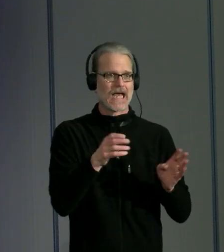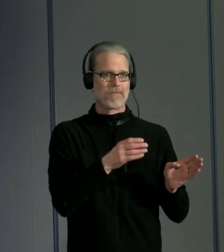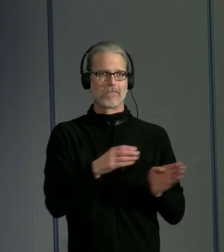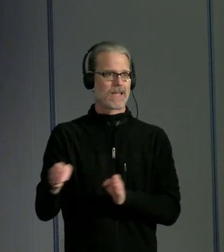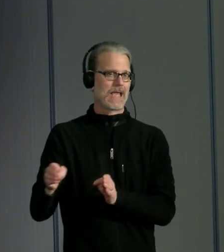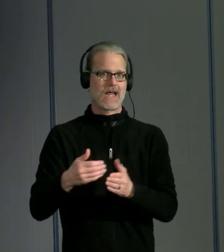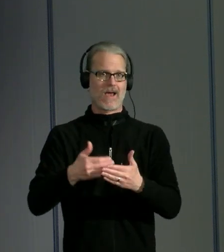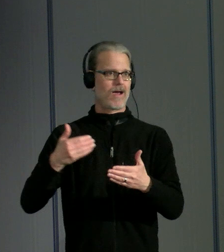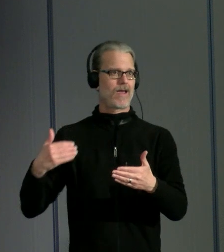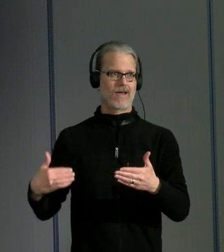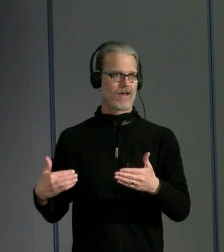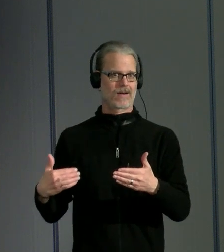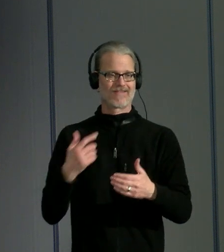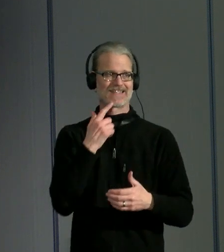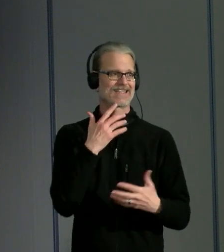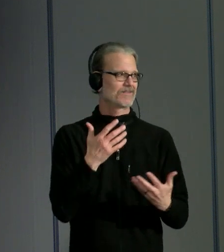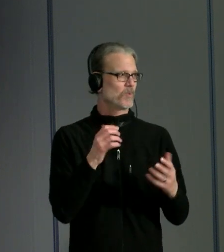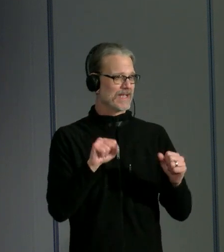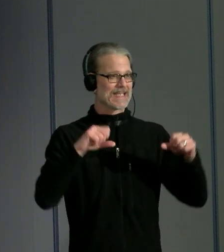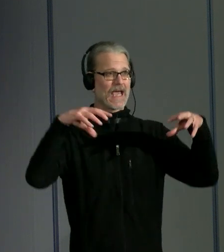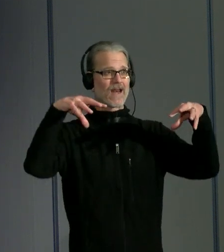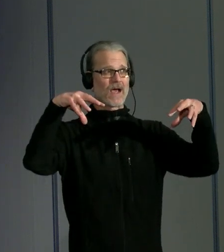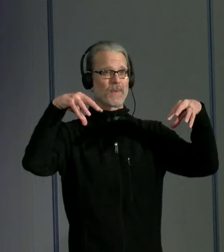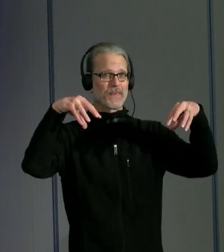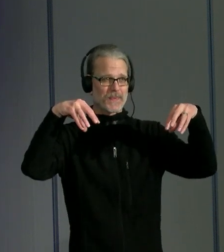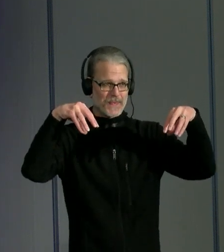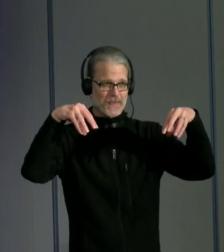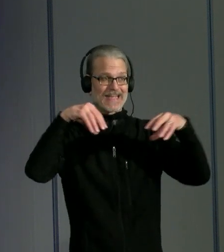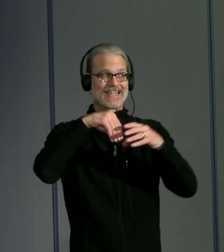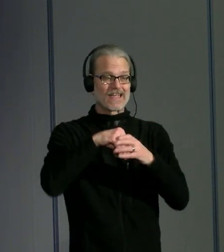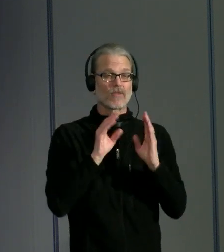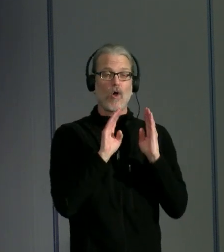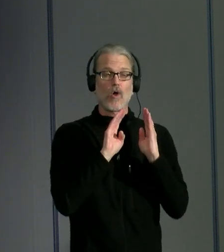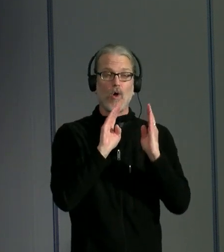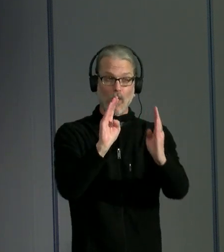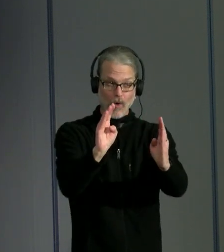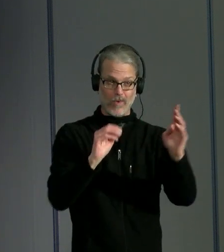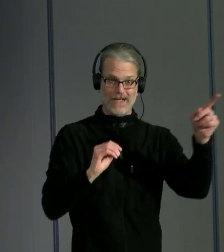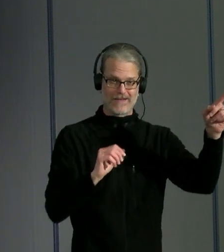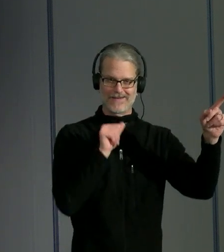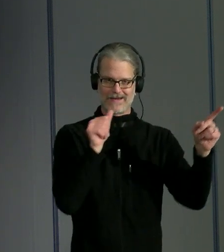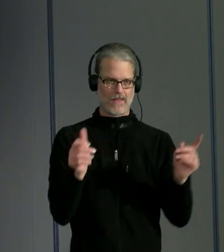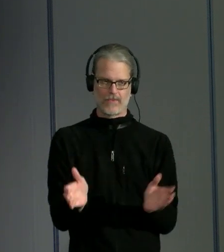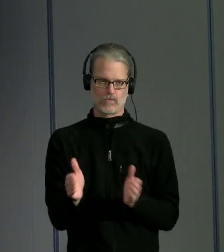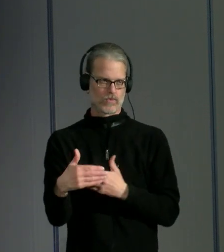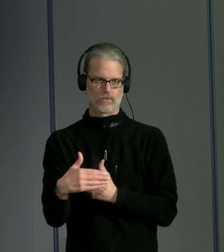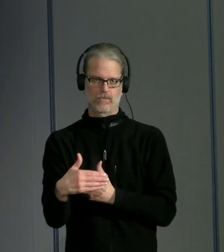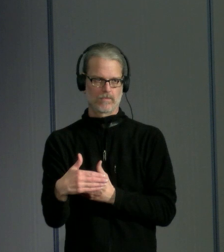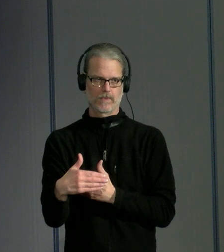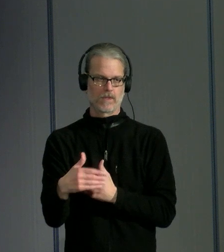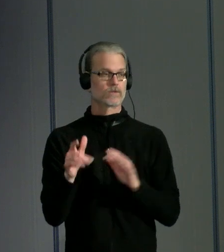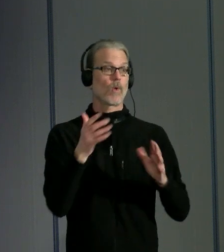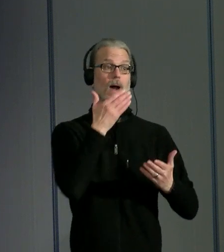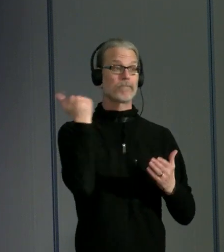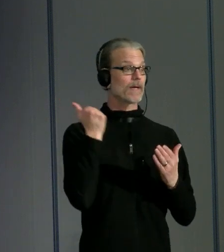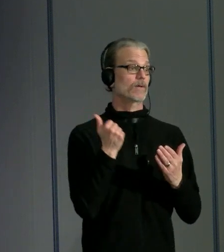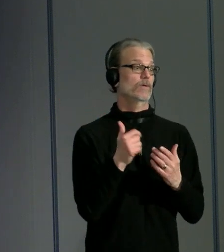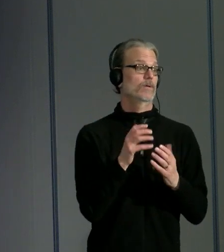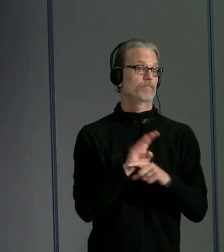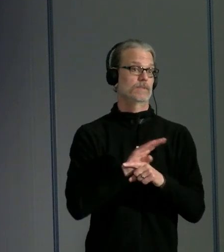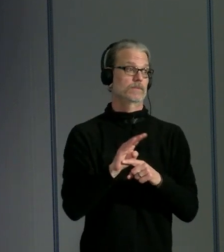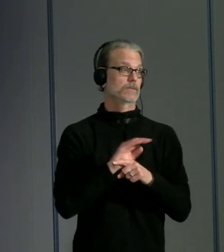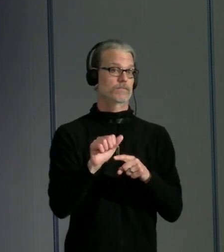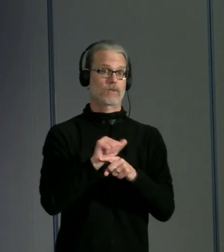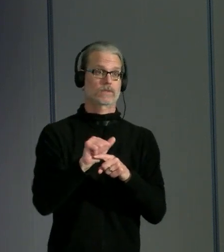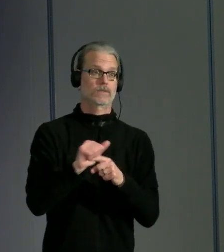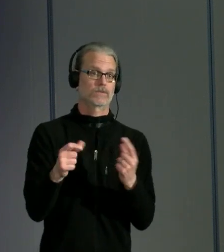possibility, and they told her they could only lower the lights in the hallway. So a better business practice in a situation like